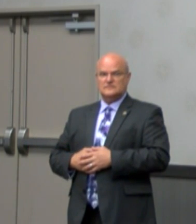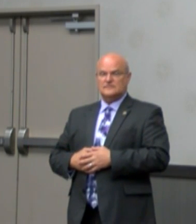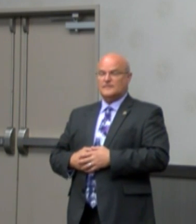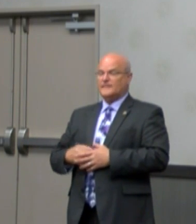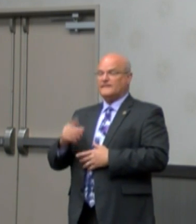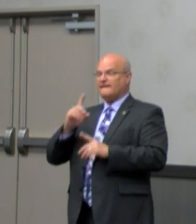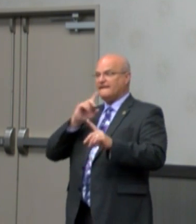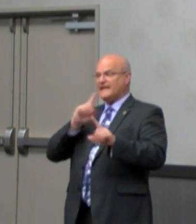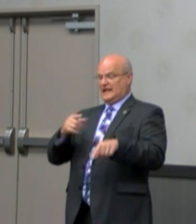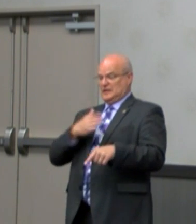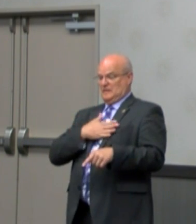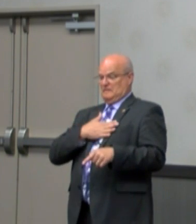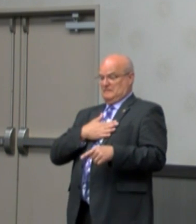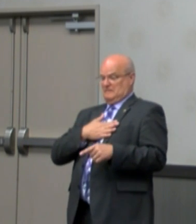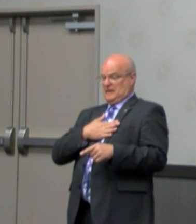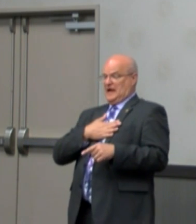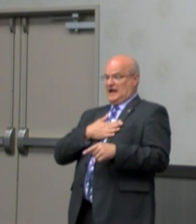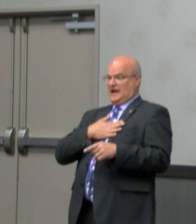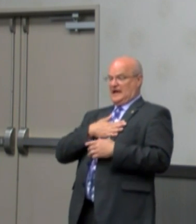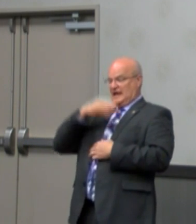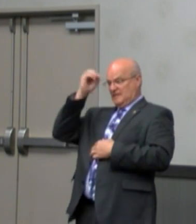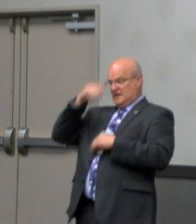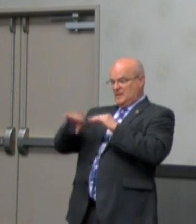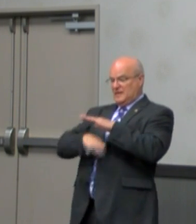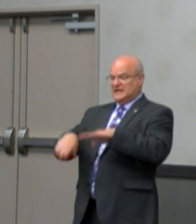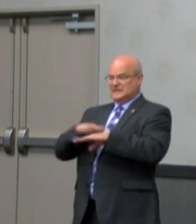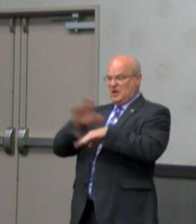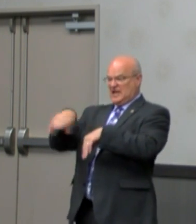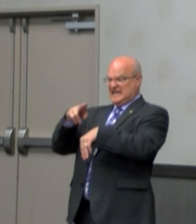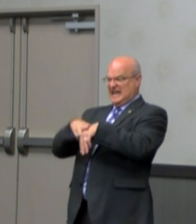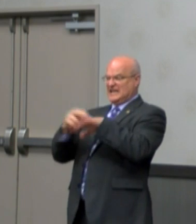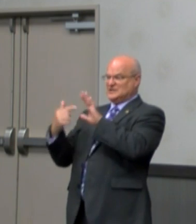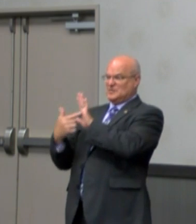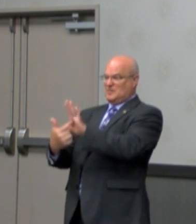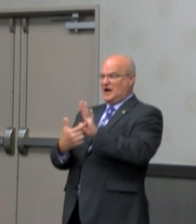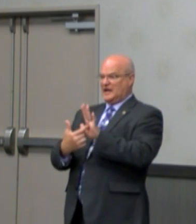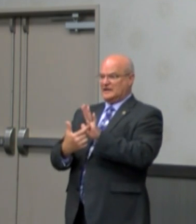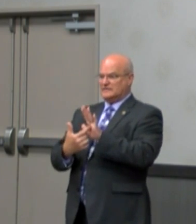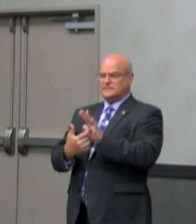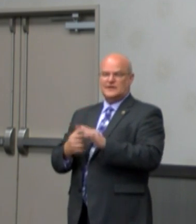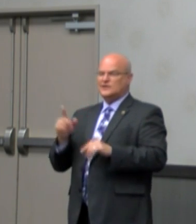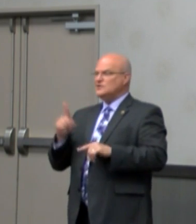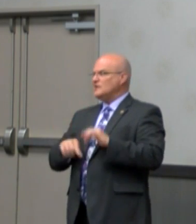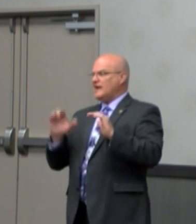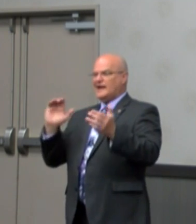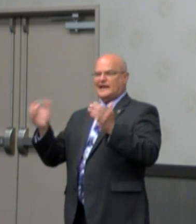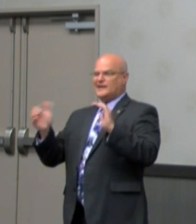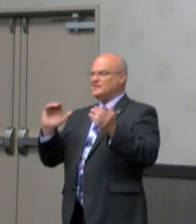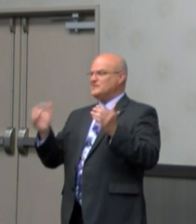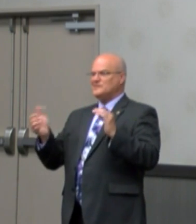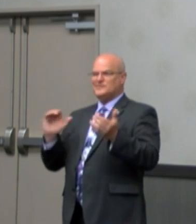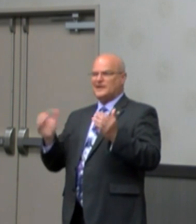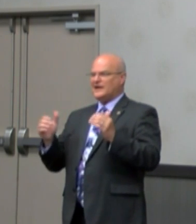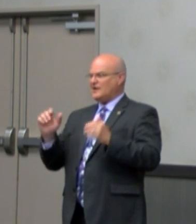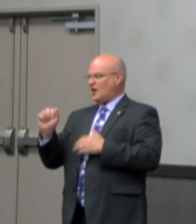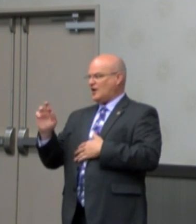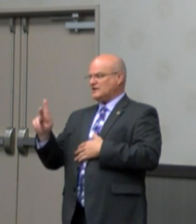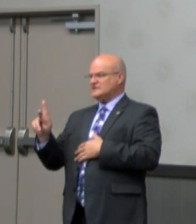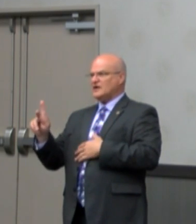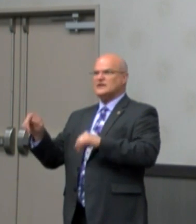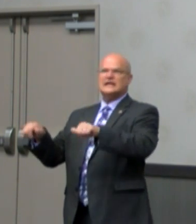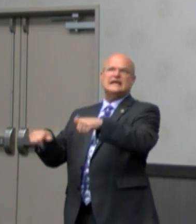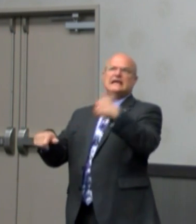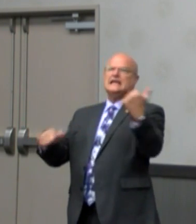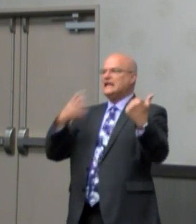The answer, in my judgment, based upon national modeling, you can't compare where we are in Arkansas to